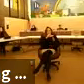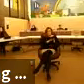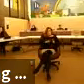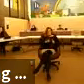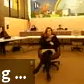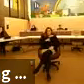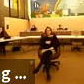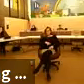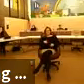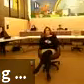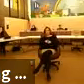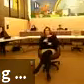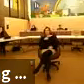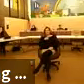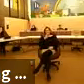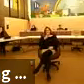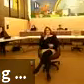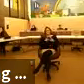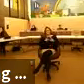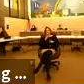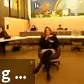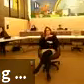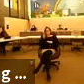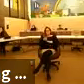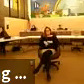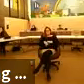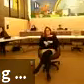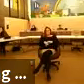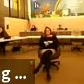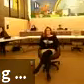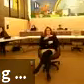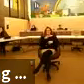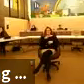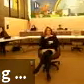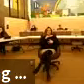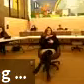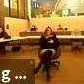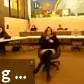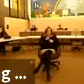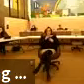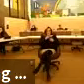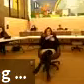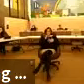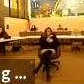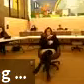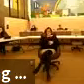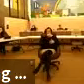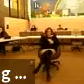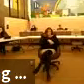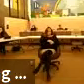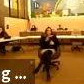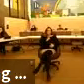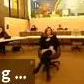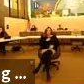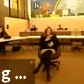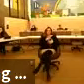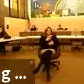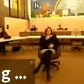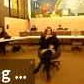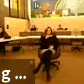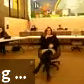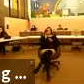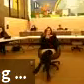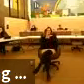additional growth rate factor that says all those projects included, in addition to that, we project that the traffic's going to